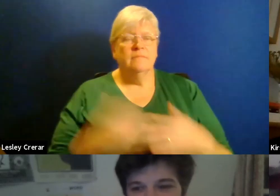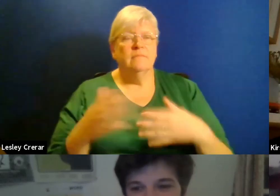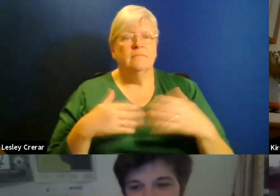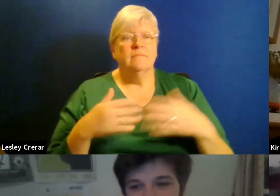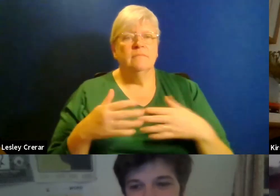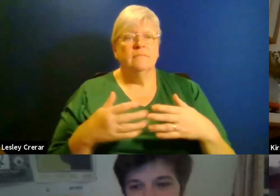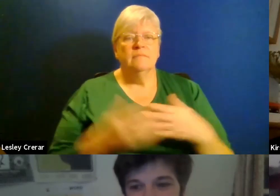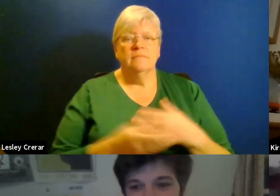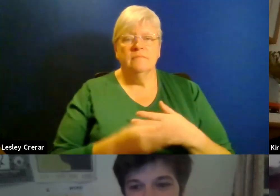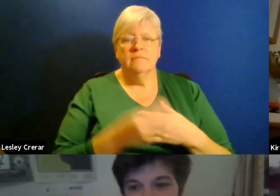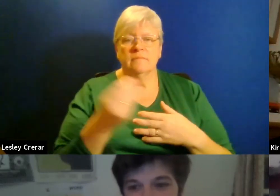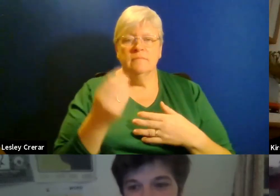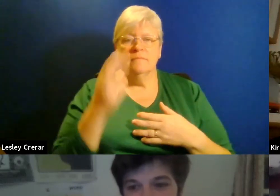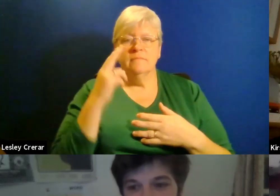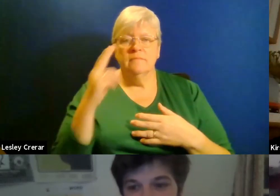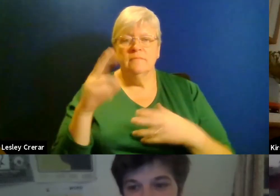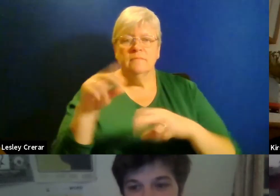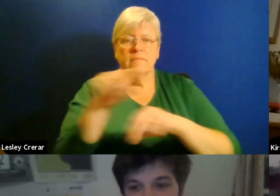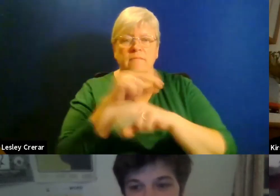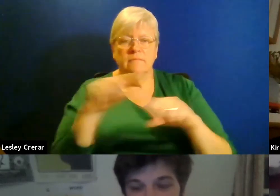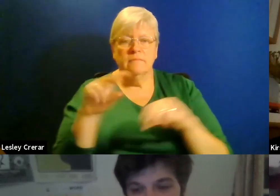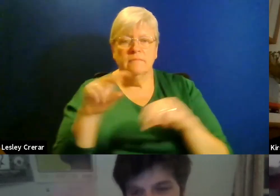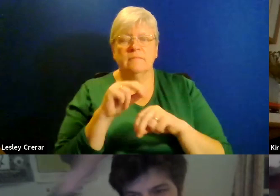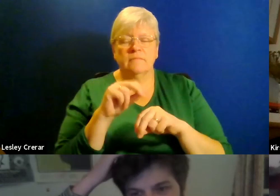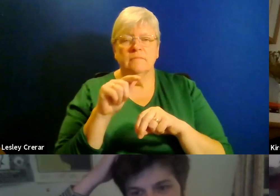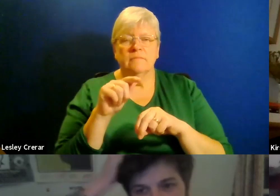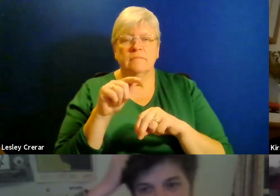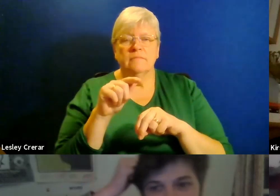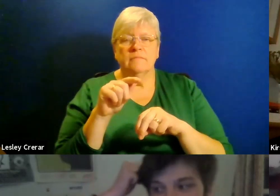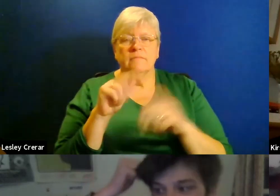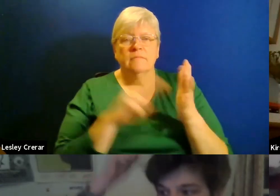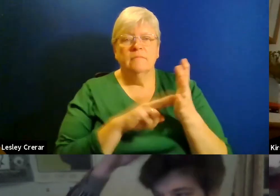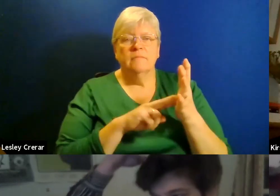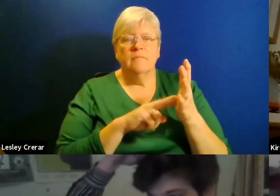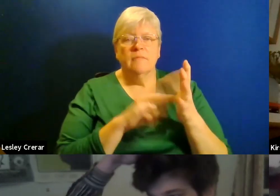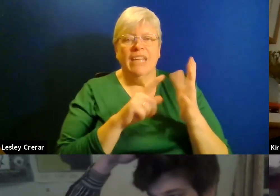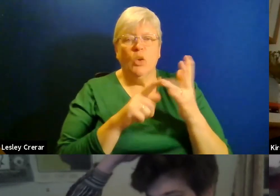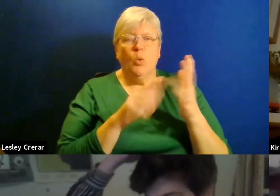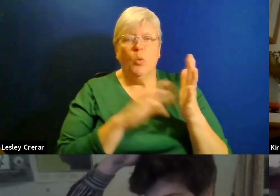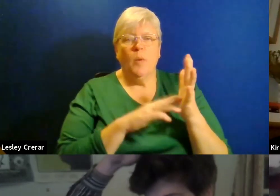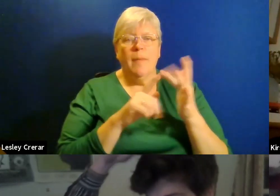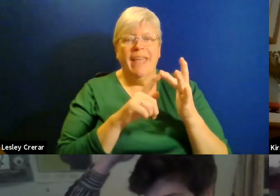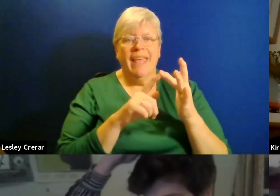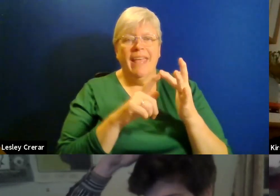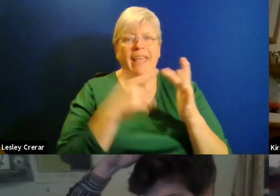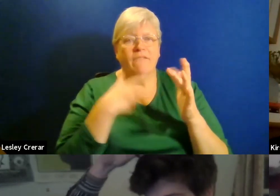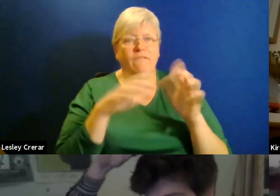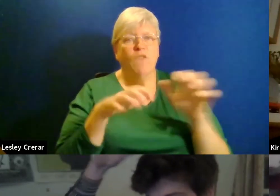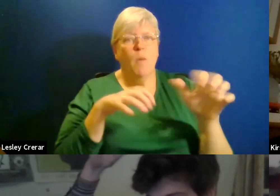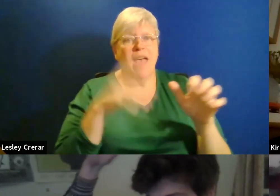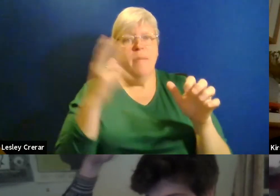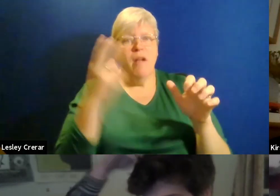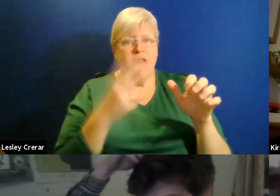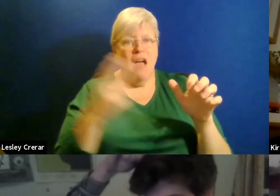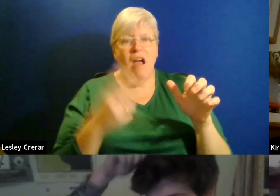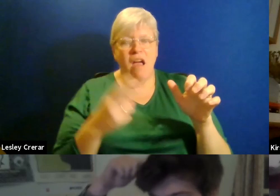There's a few. If you look into the chat, Naomi from Leopard Arts has been putting in